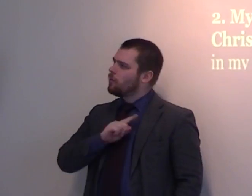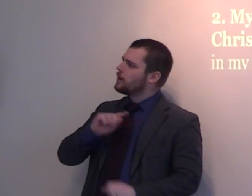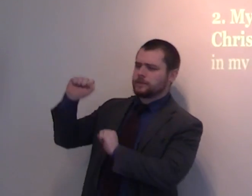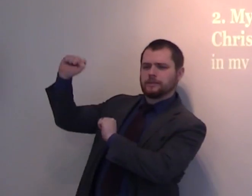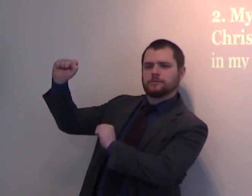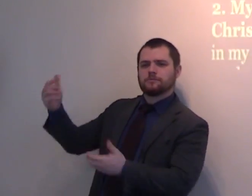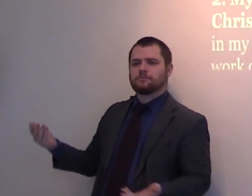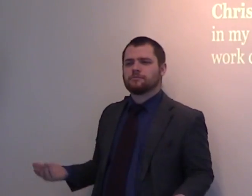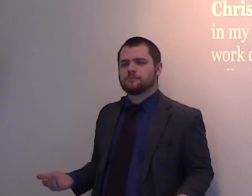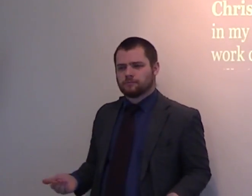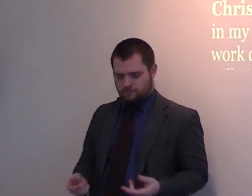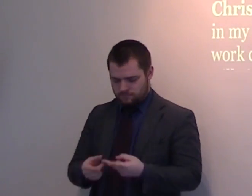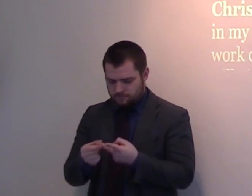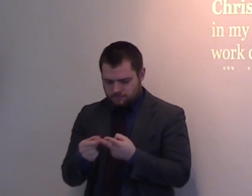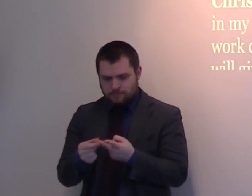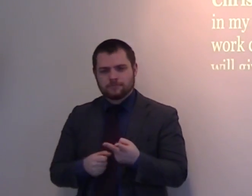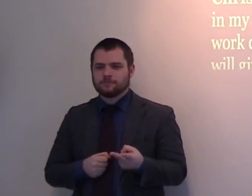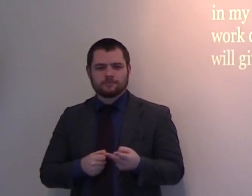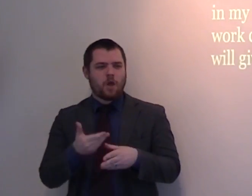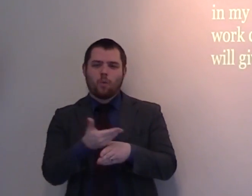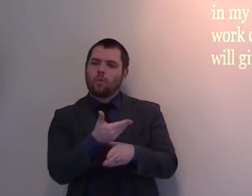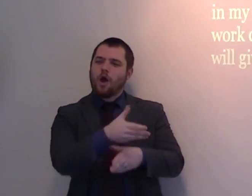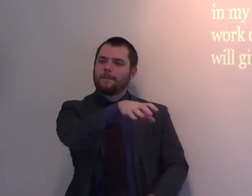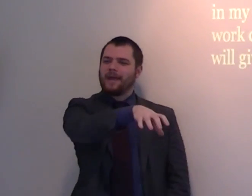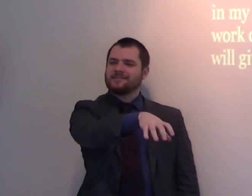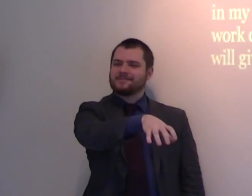Number two, my workplace belongs to Christ.